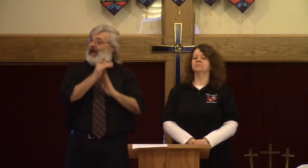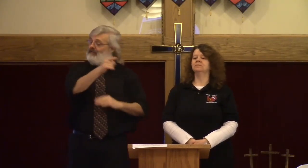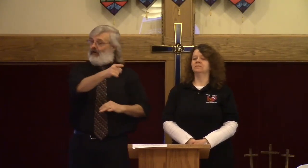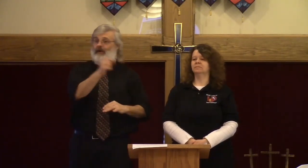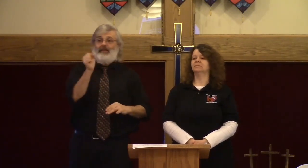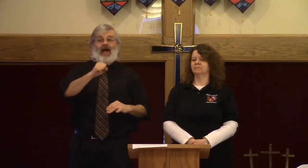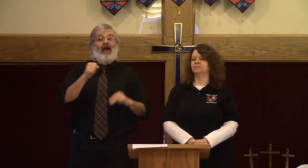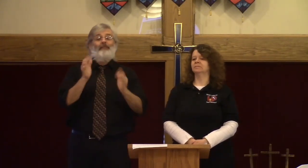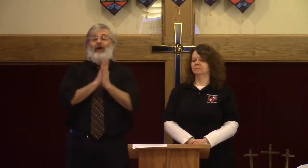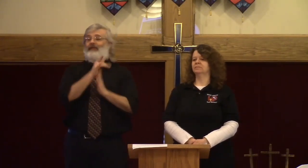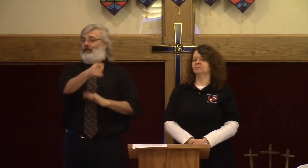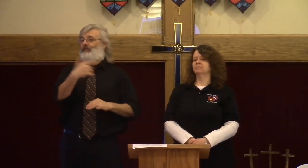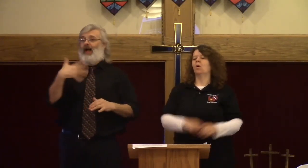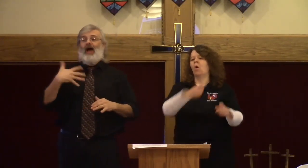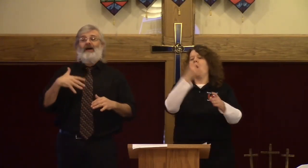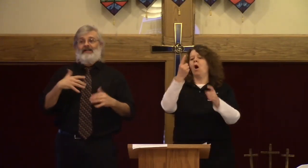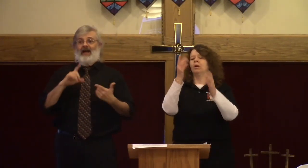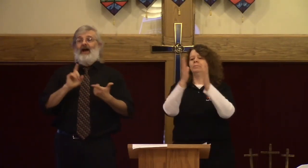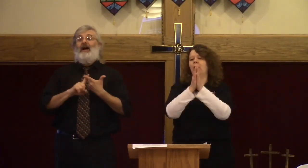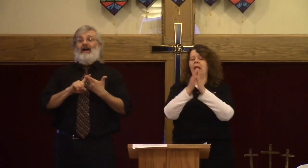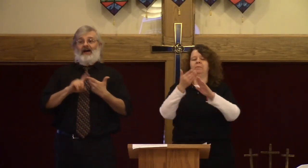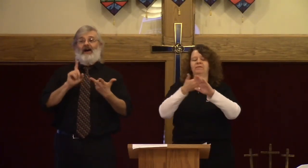for him. Yeah. Pray for him. Yeah.